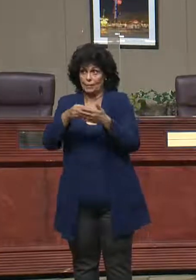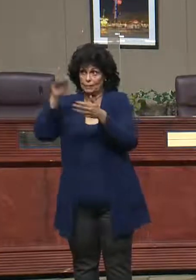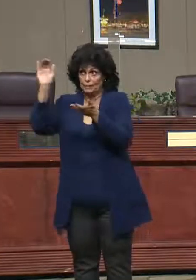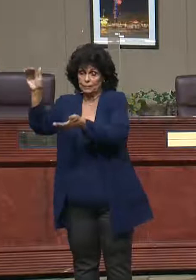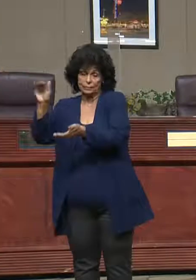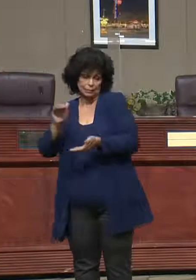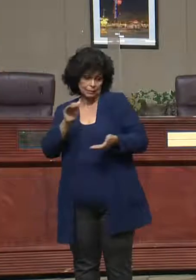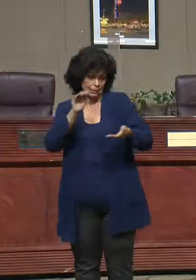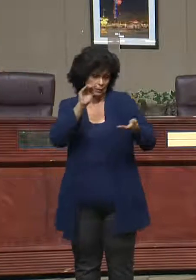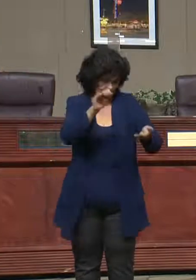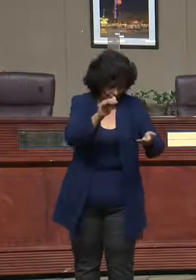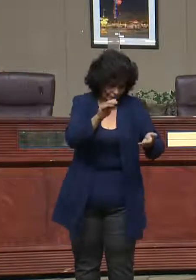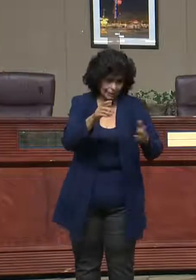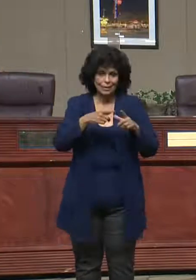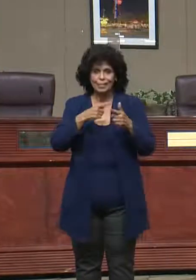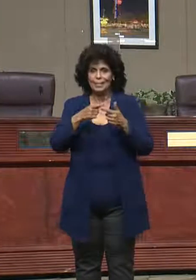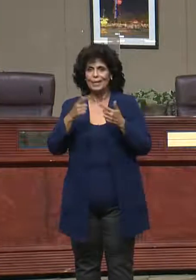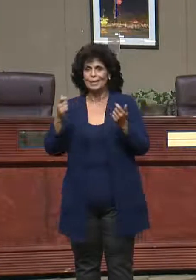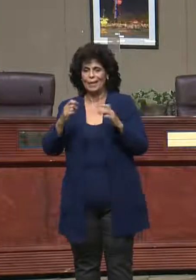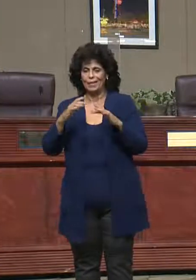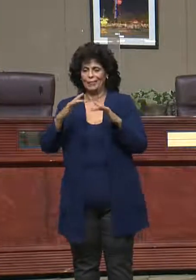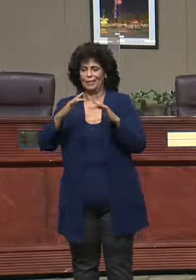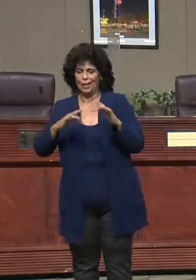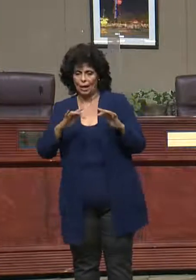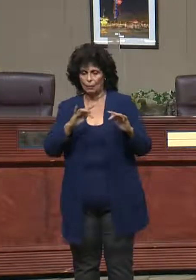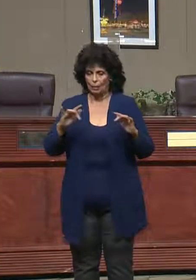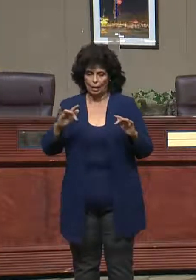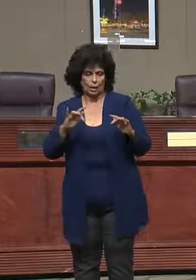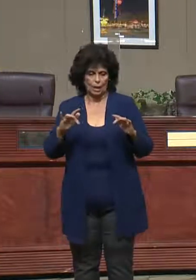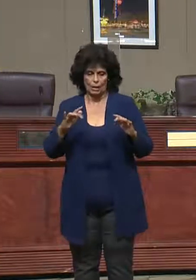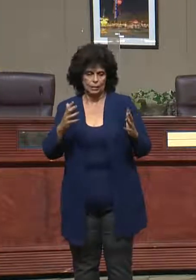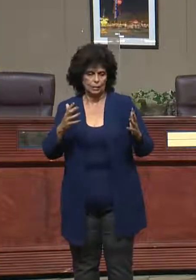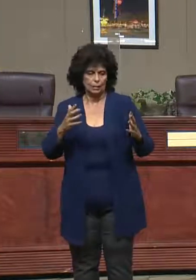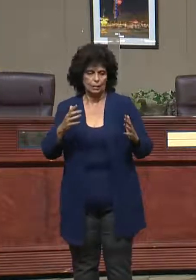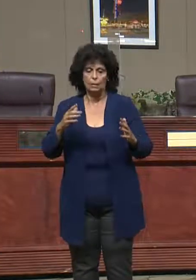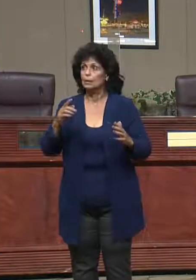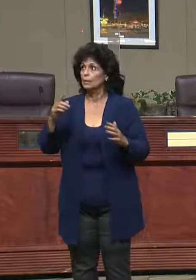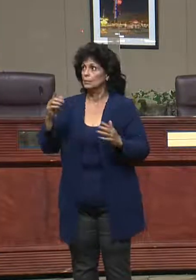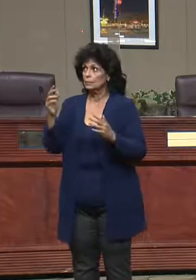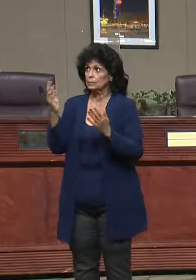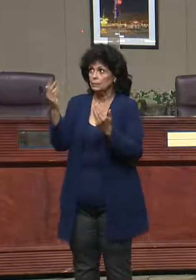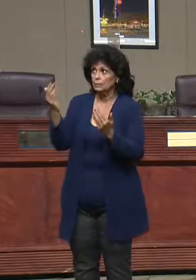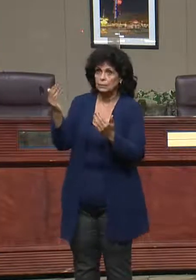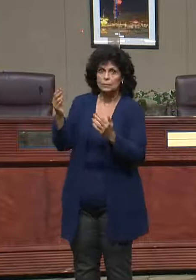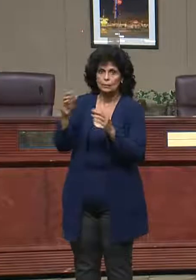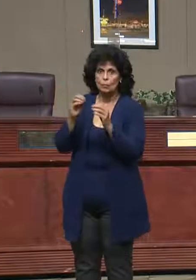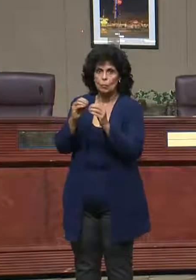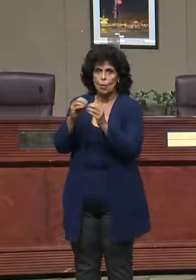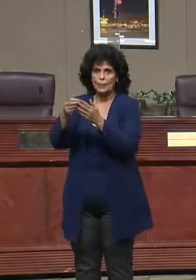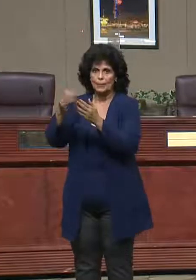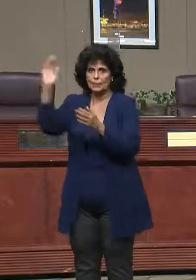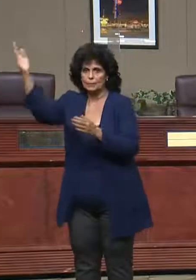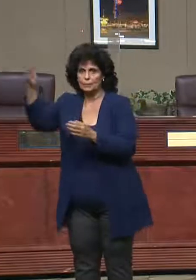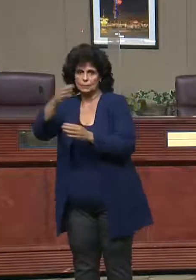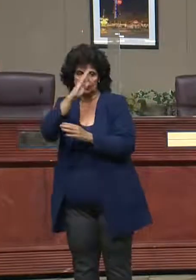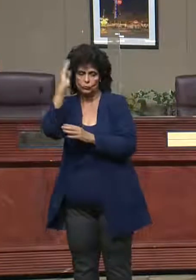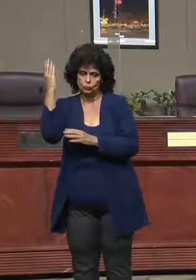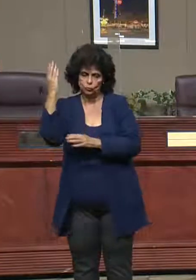funding occurs, we're able to hopefully fill that gap from a direct allocation.